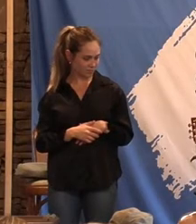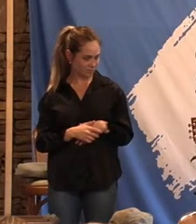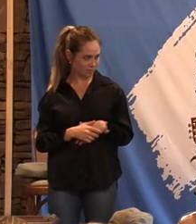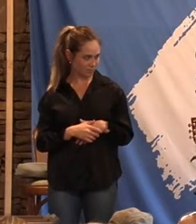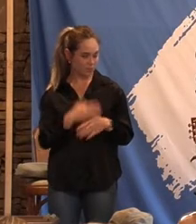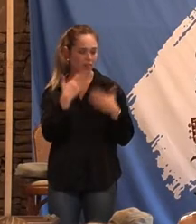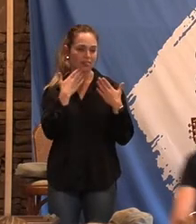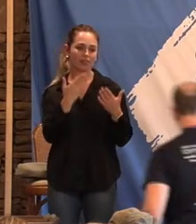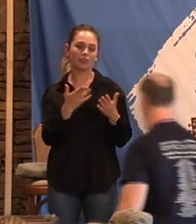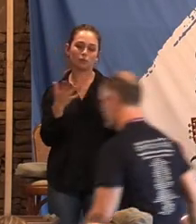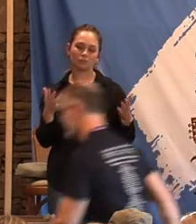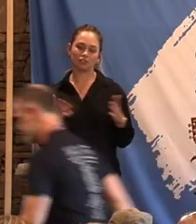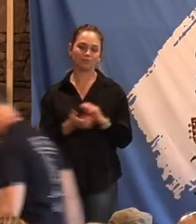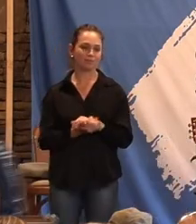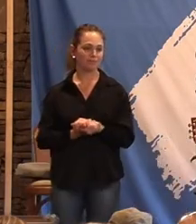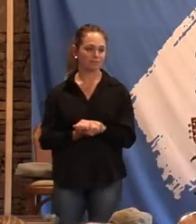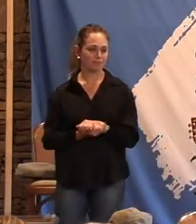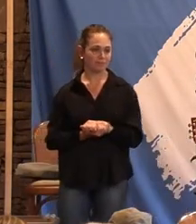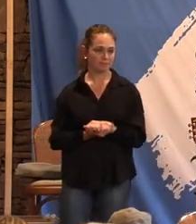Thank you so much.